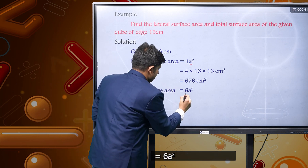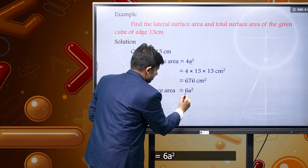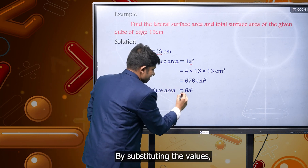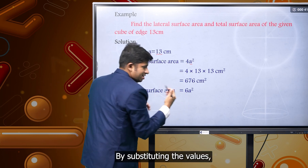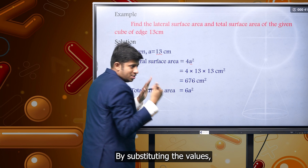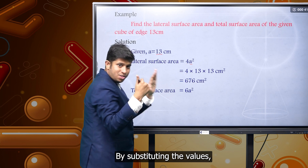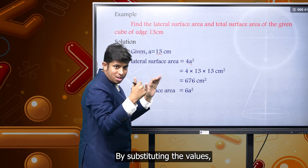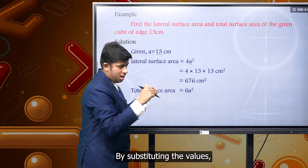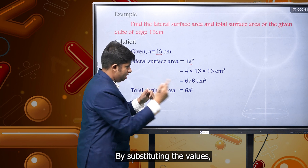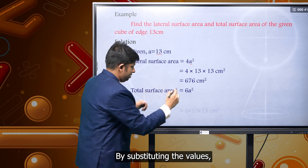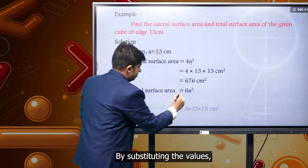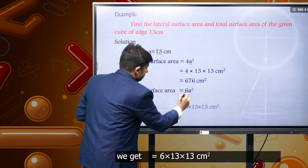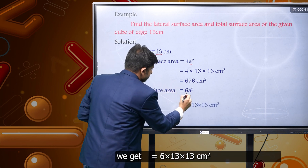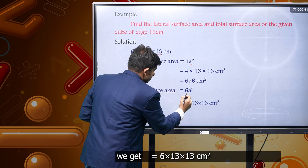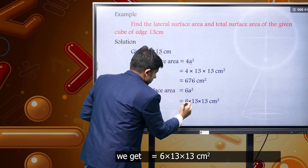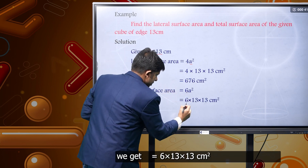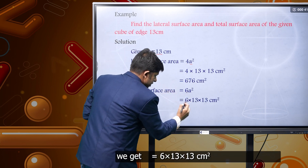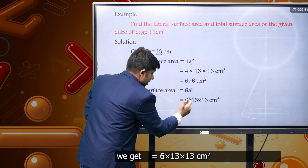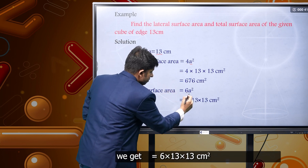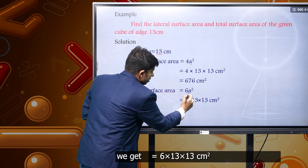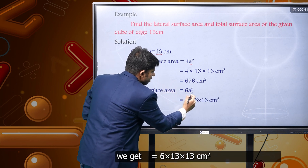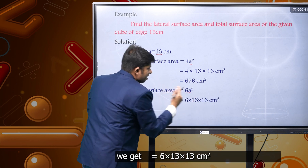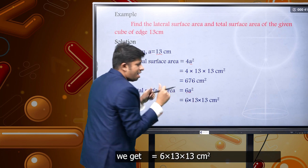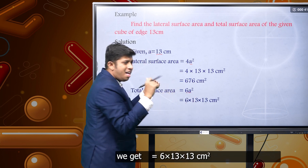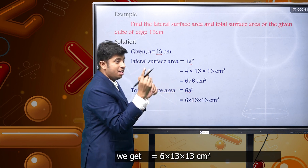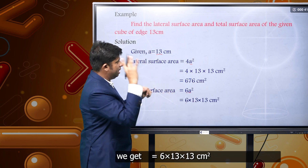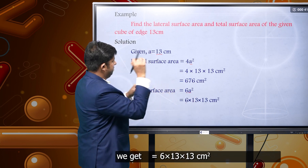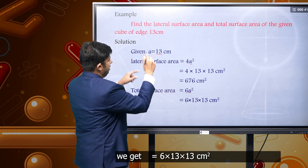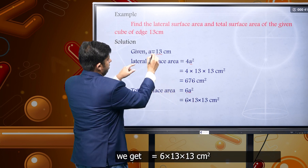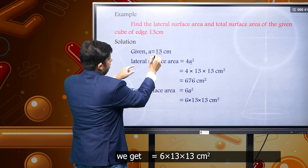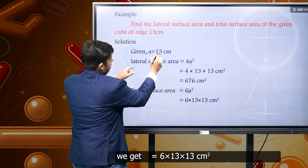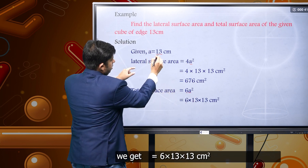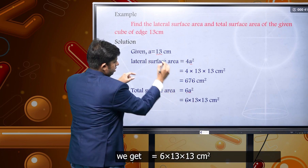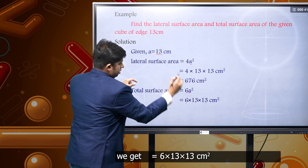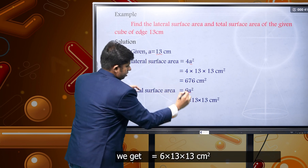By substituting the values, we get 6 into 13 into 13 centimeter square.